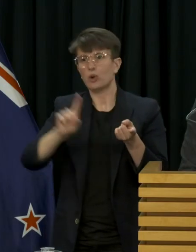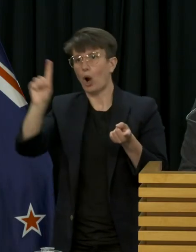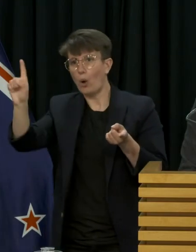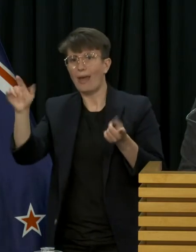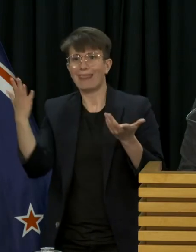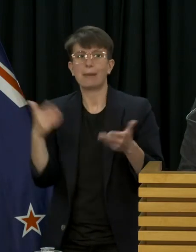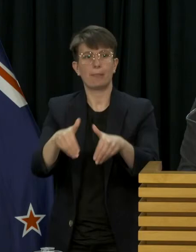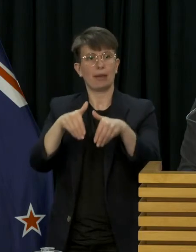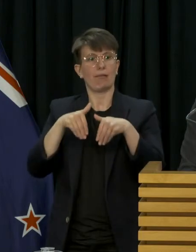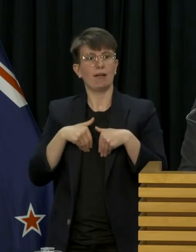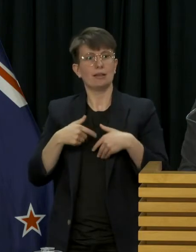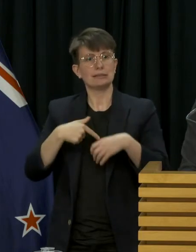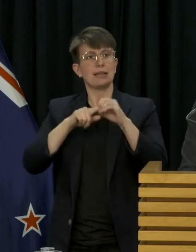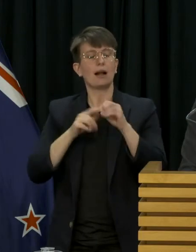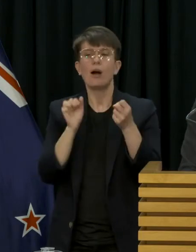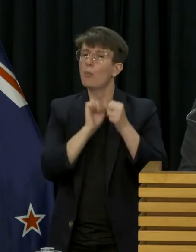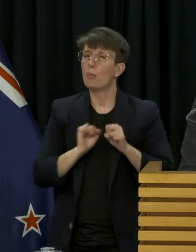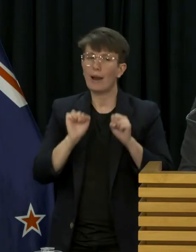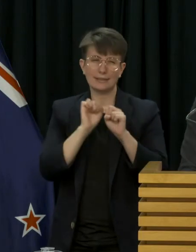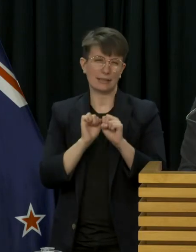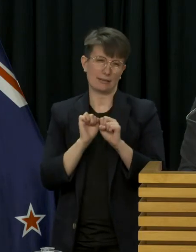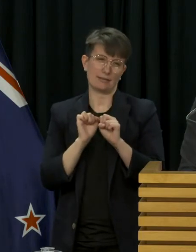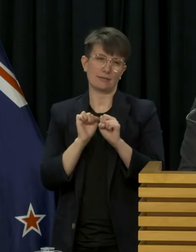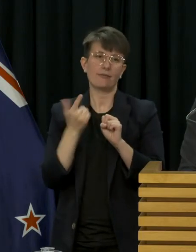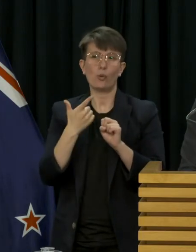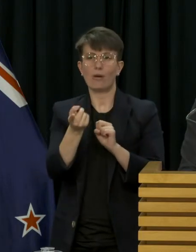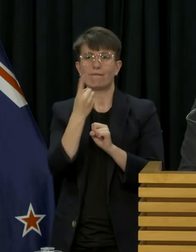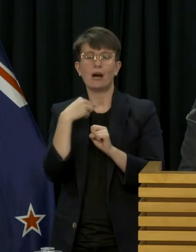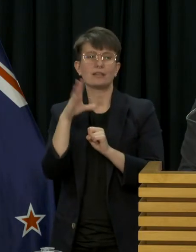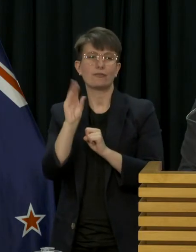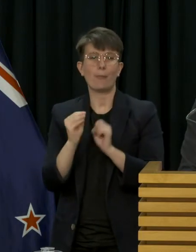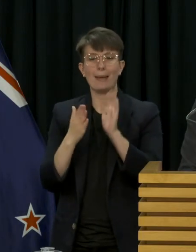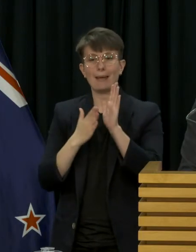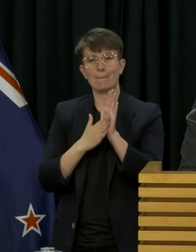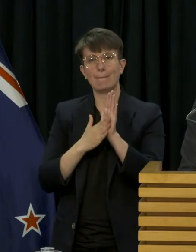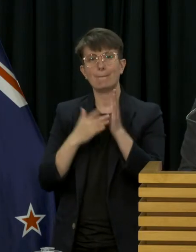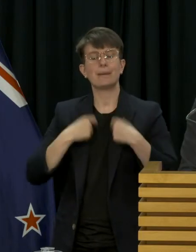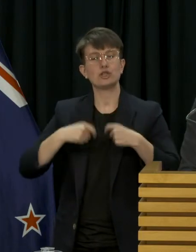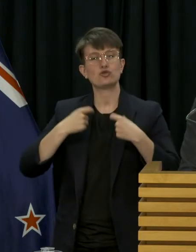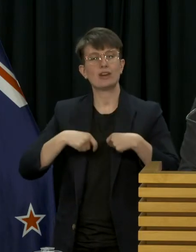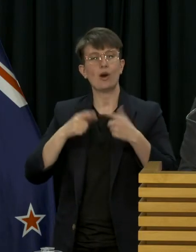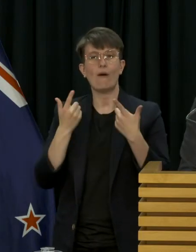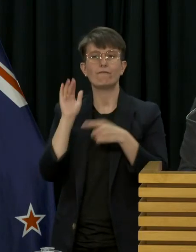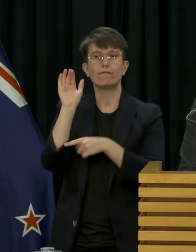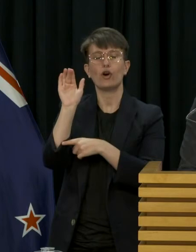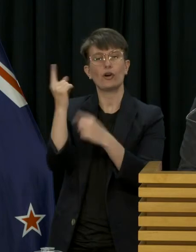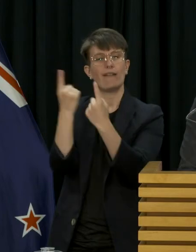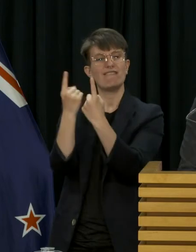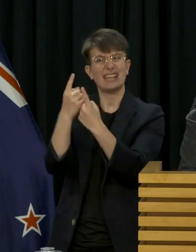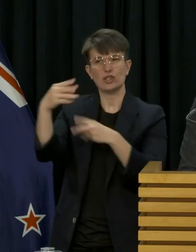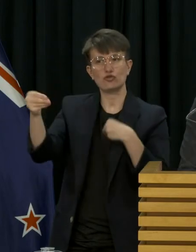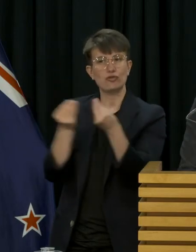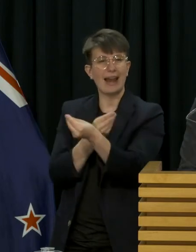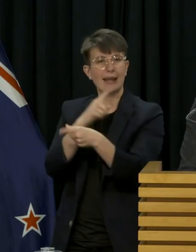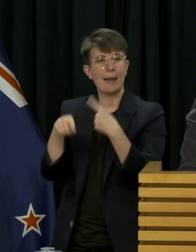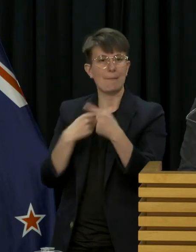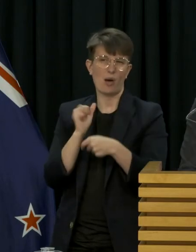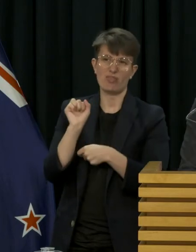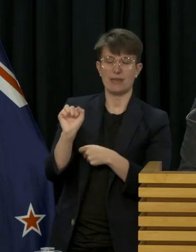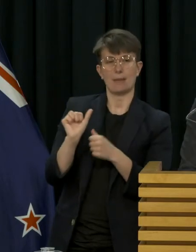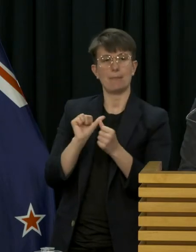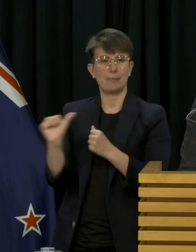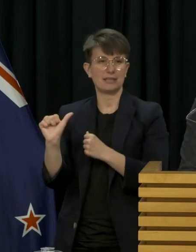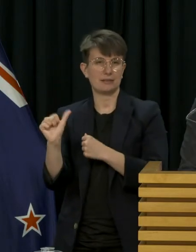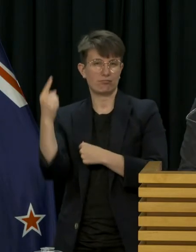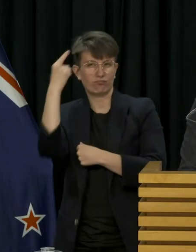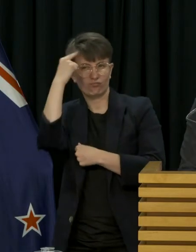I'm awaiting advice from the Ministry of Foreign Affairs and Trade on what would be most useful, so we haven't got exact timing around